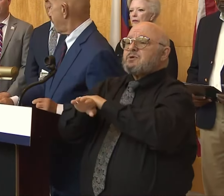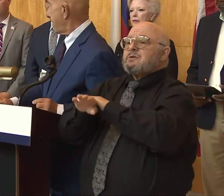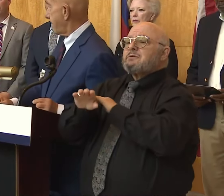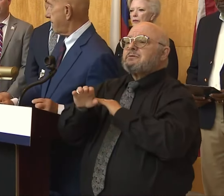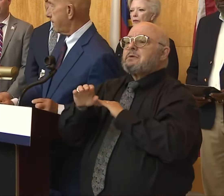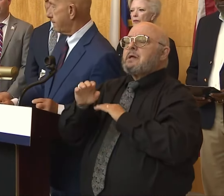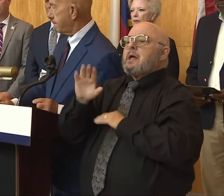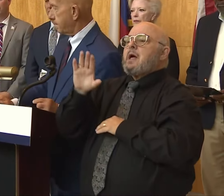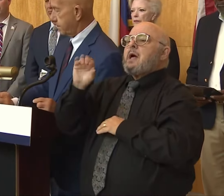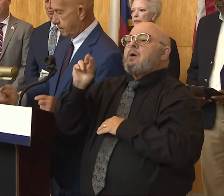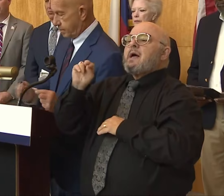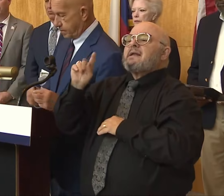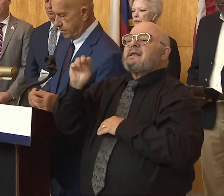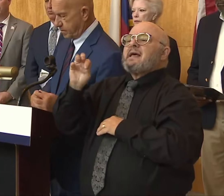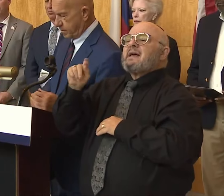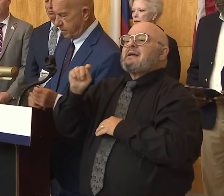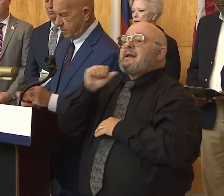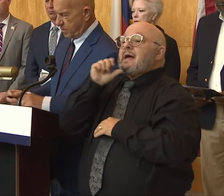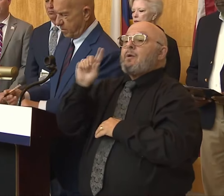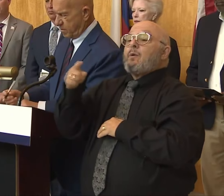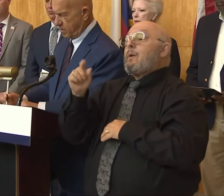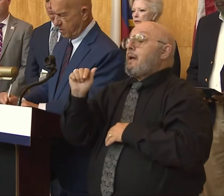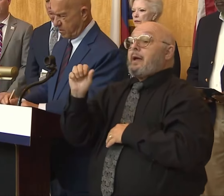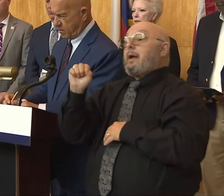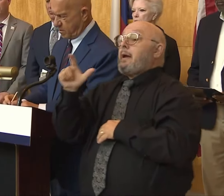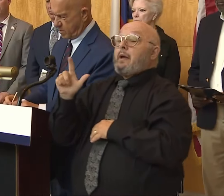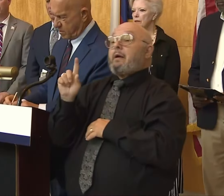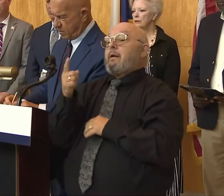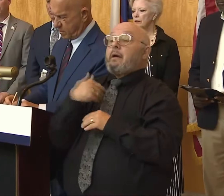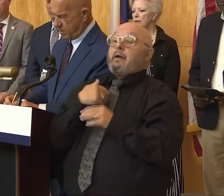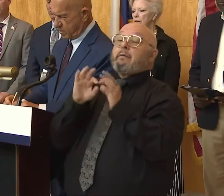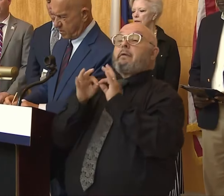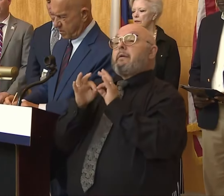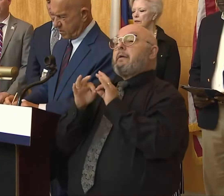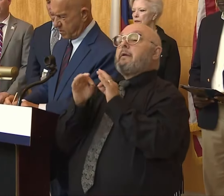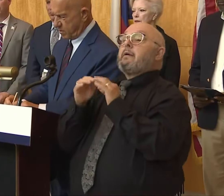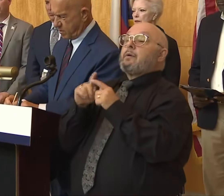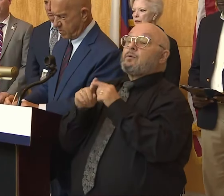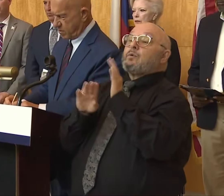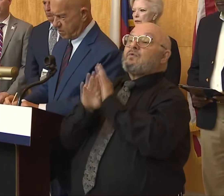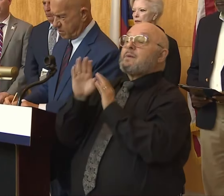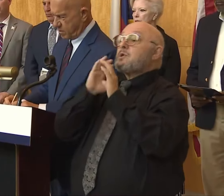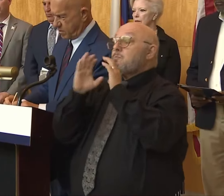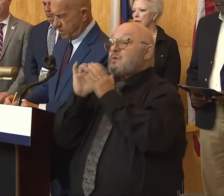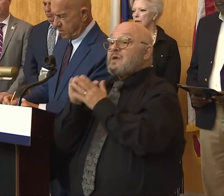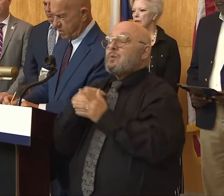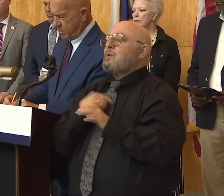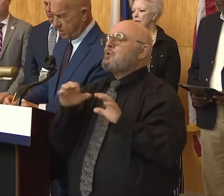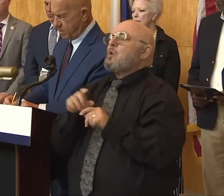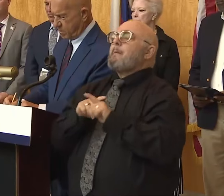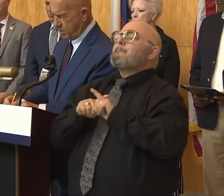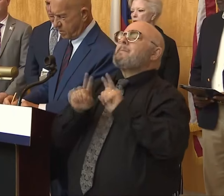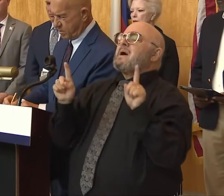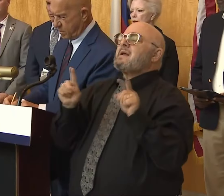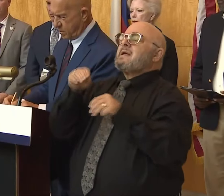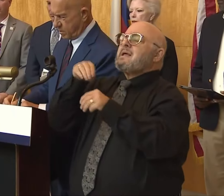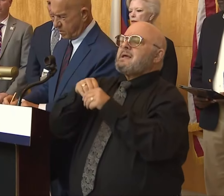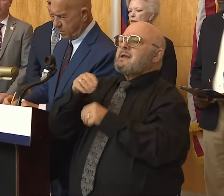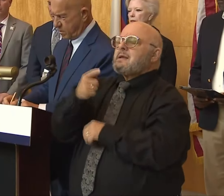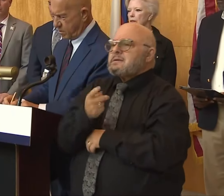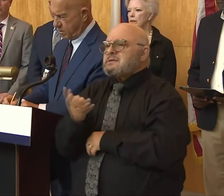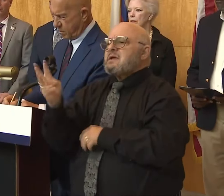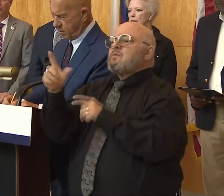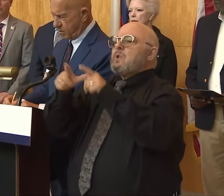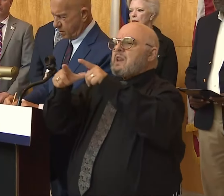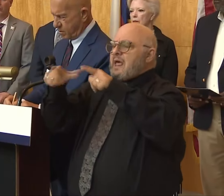correct? And so not just having American Sign Language interpreters available through the communications that we're doing, but also in